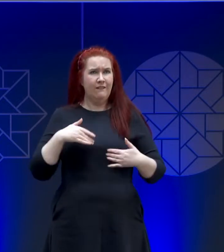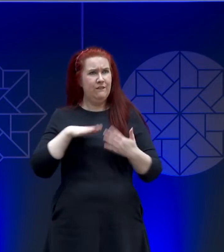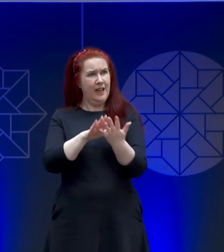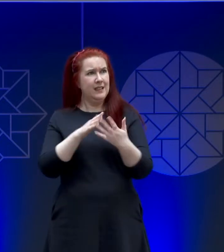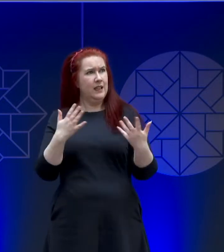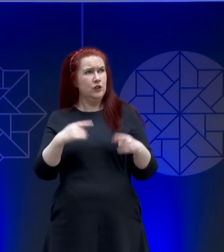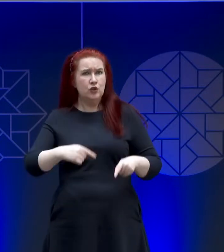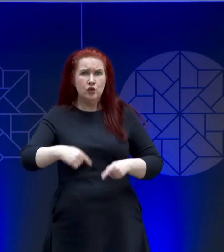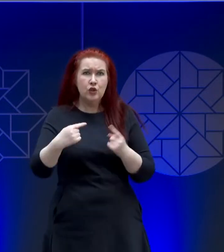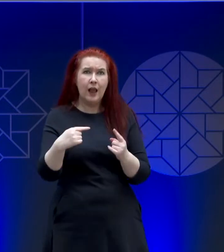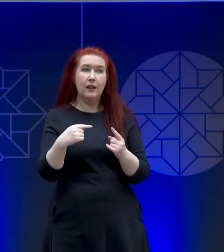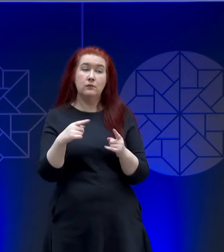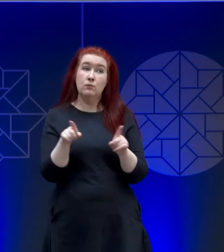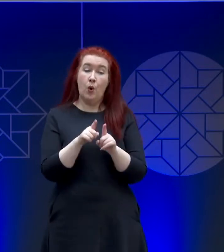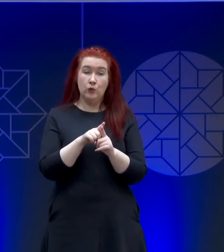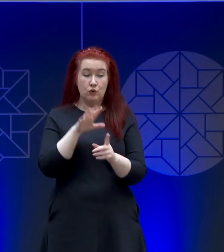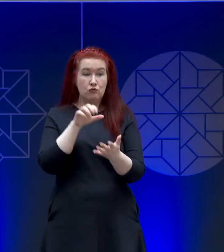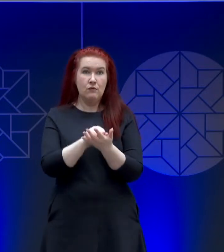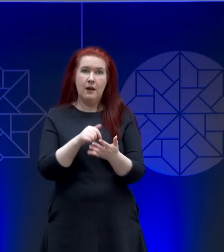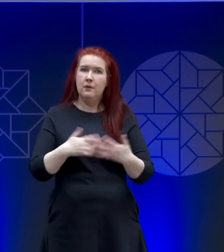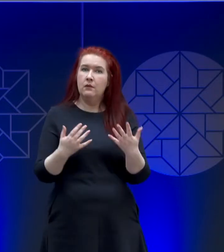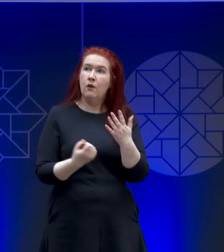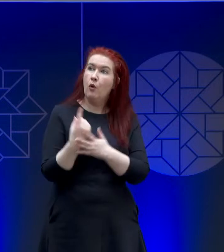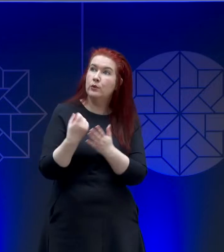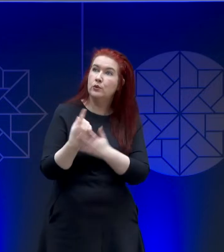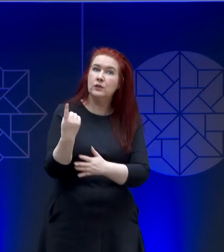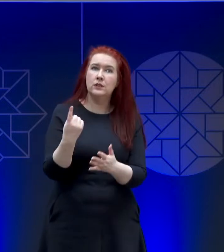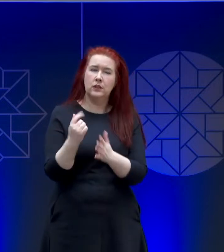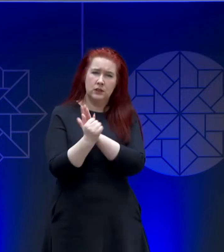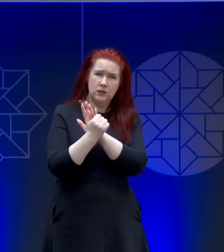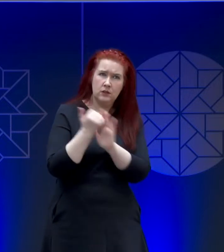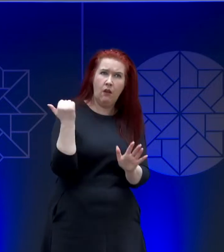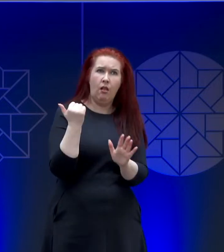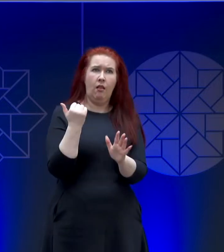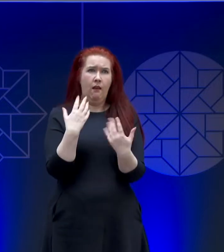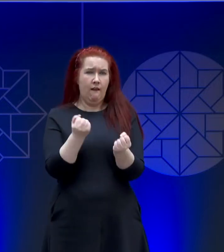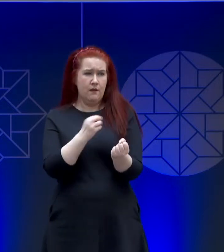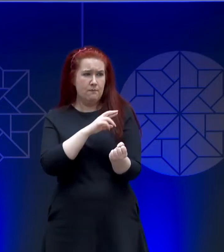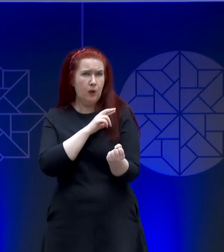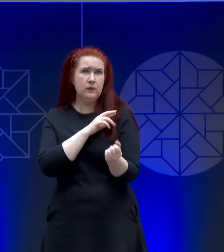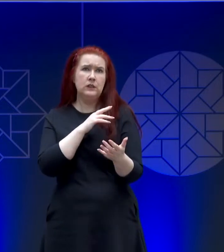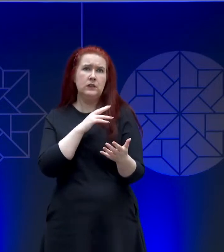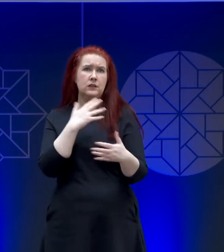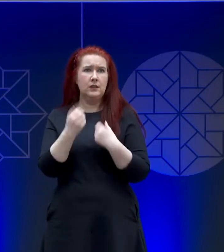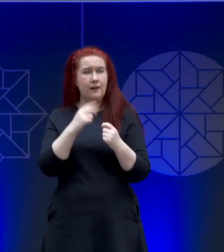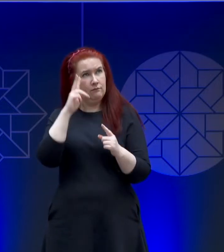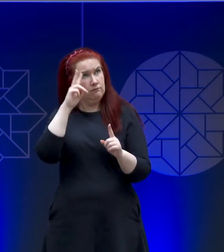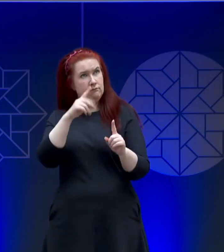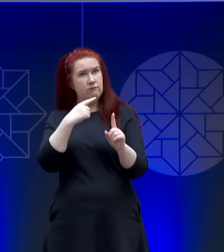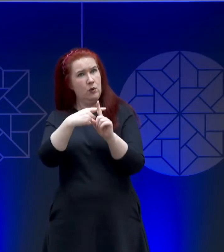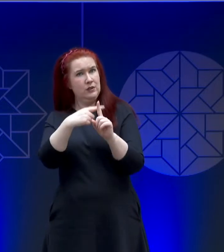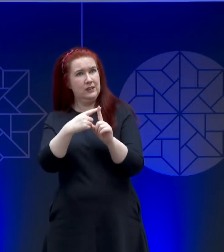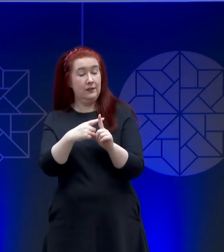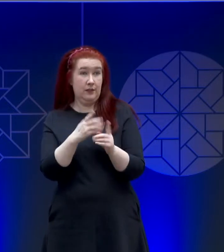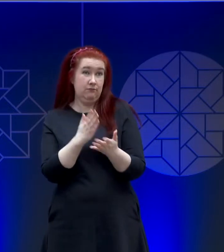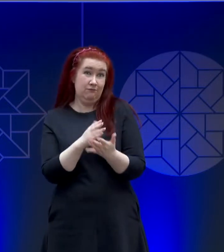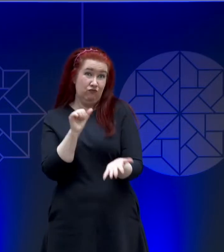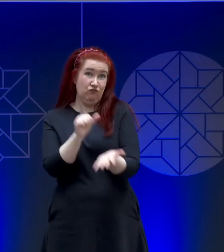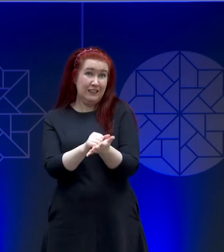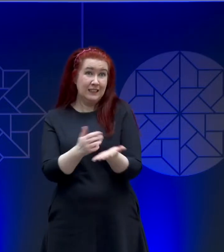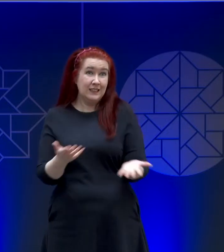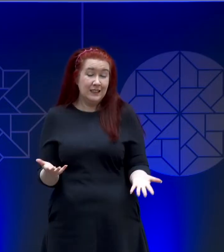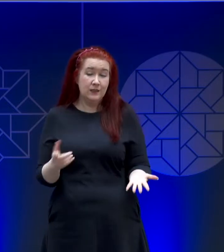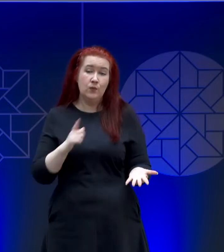as the opportunities that there are of the future with skill, with purpose and with optimism, and which is apt